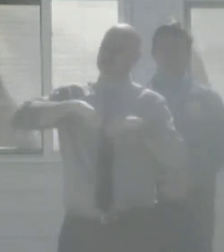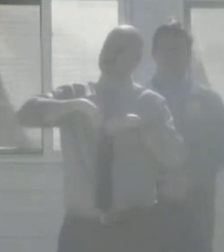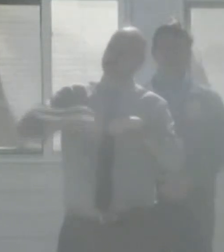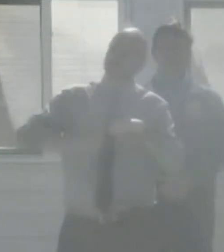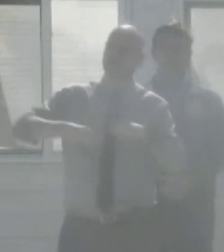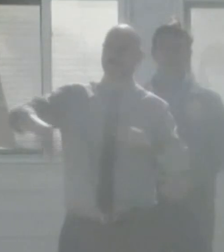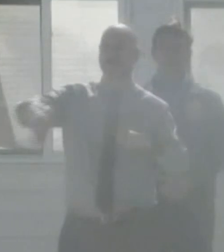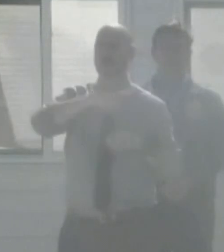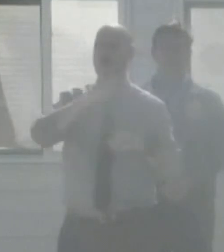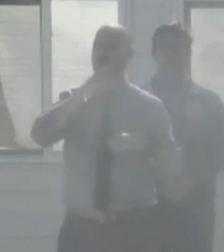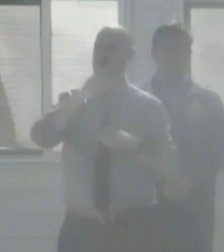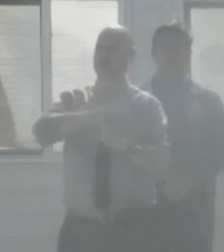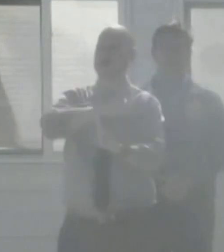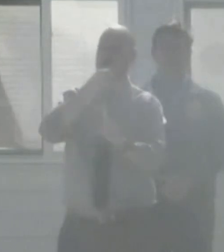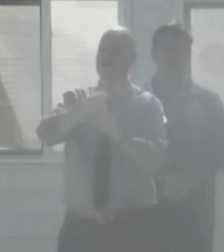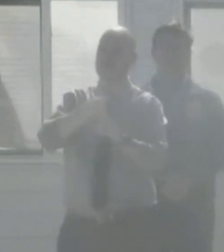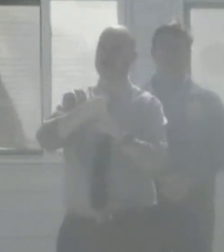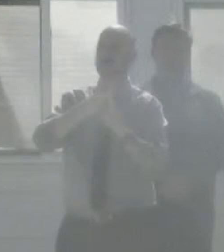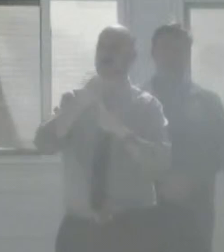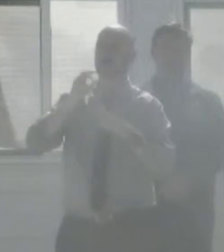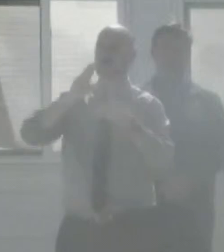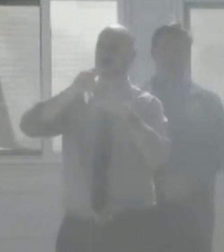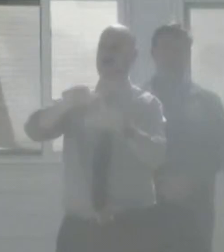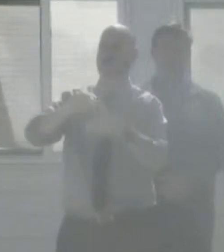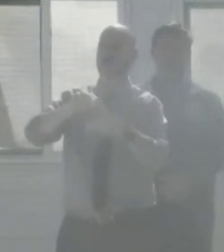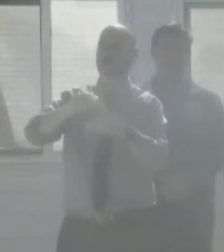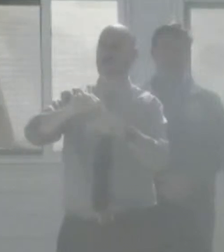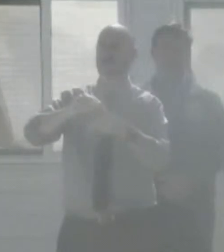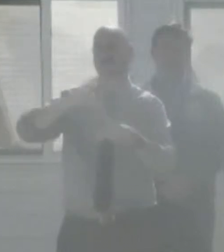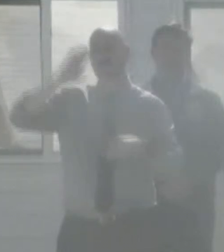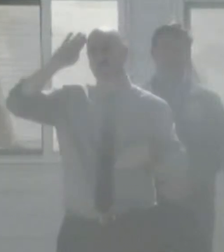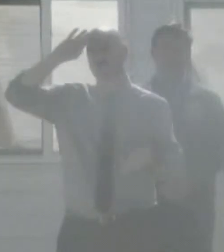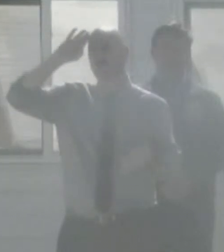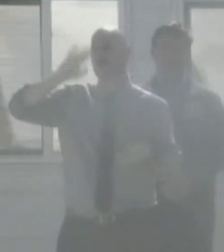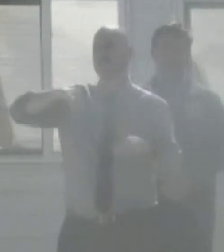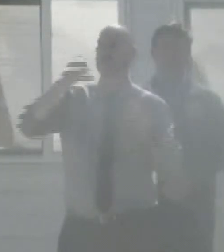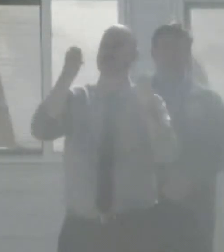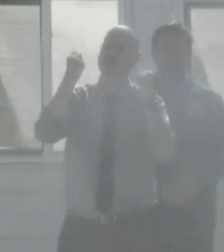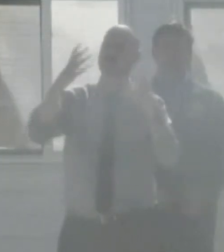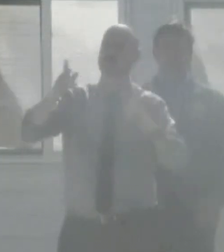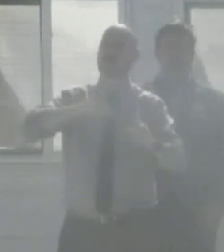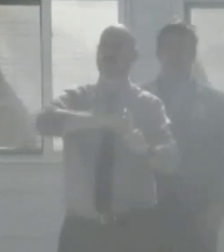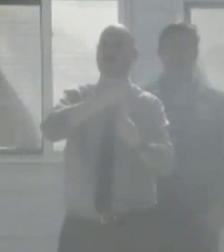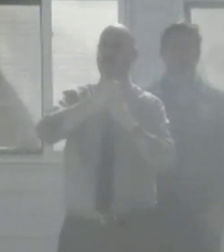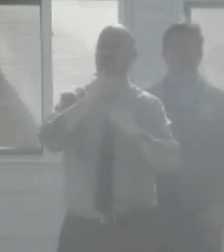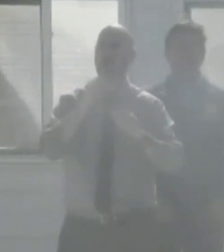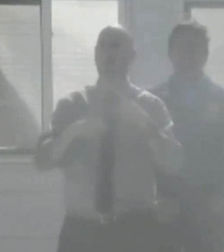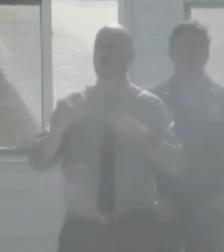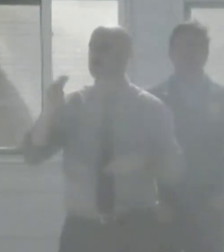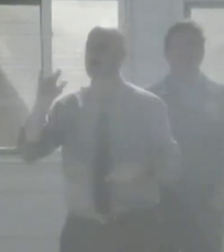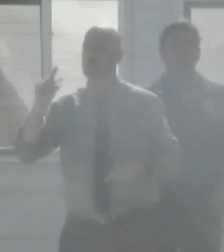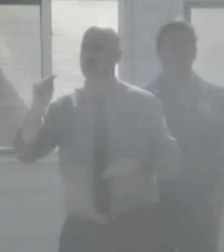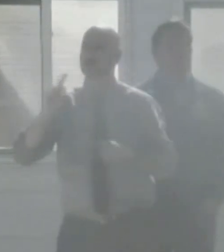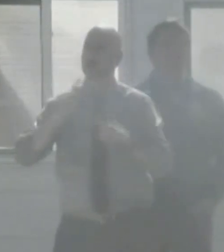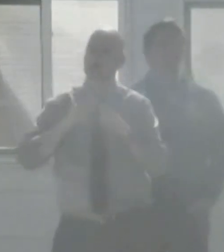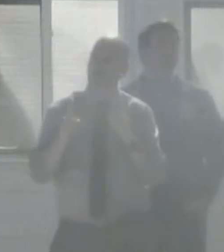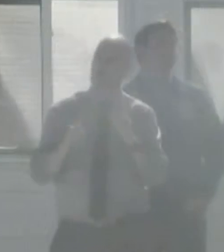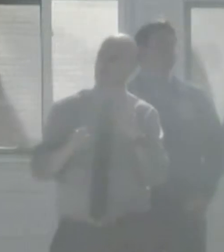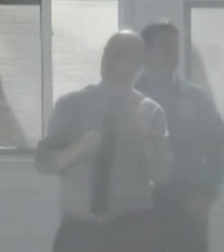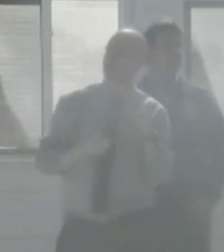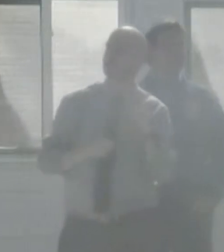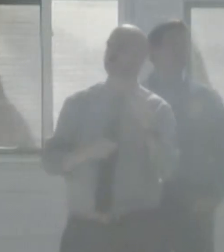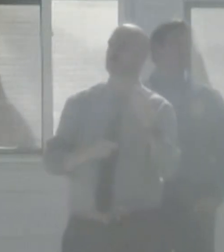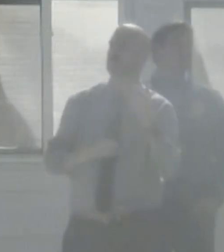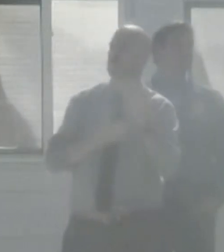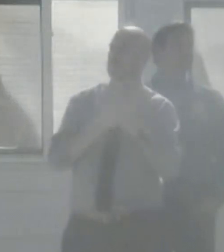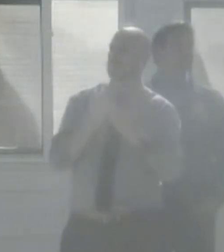these storms. I know many people have been impacted by not just Milton, but also Helene, and maybe some of you, even Debbie.